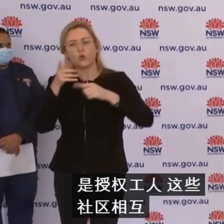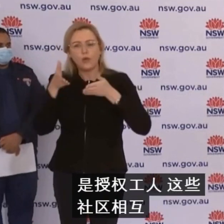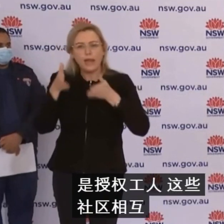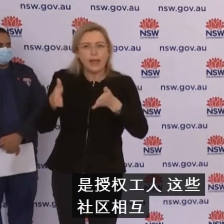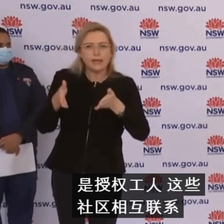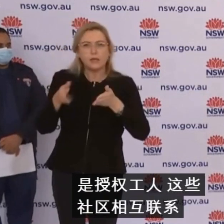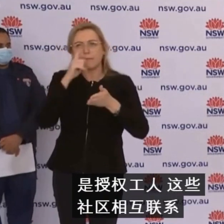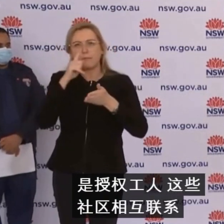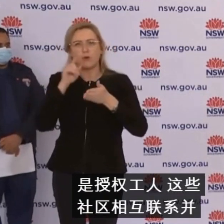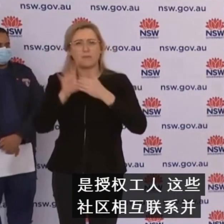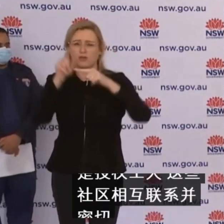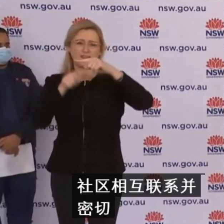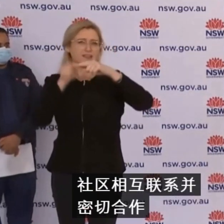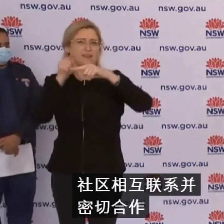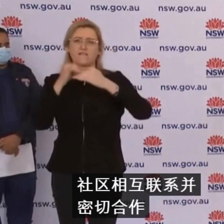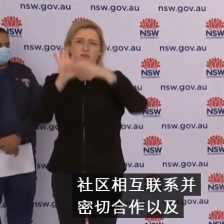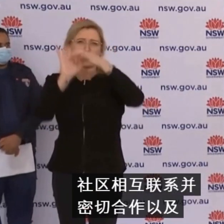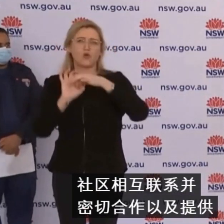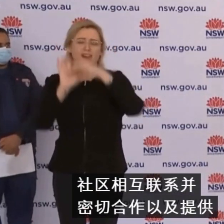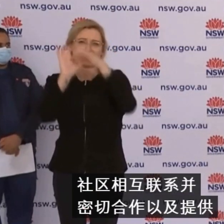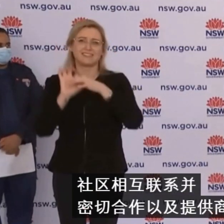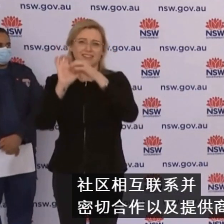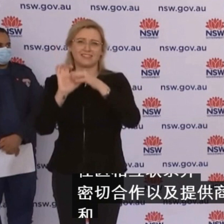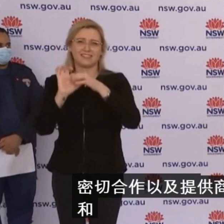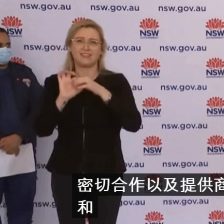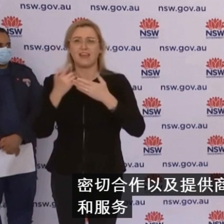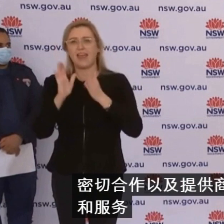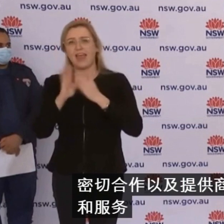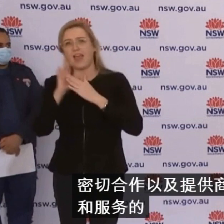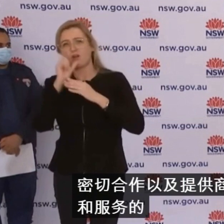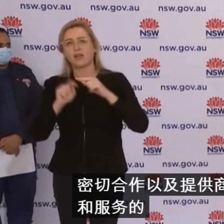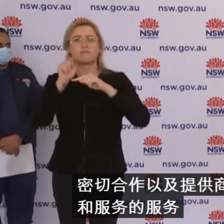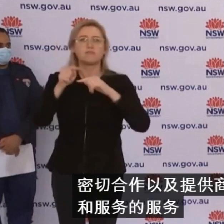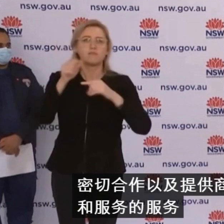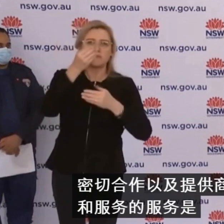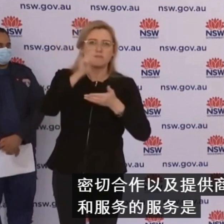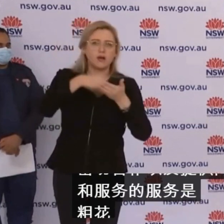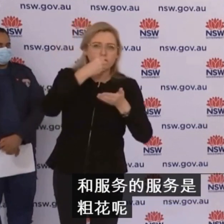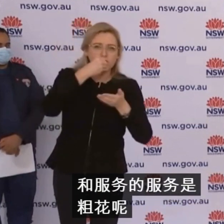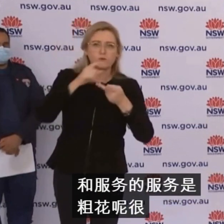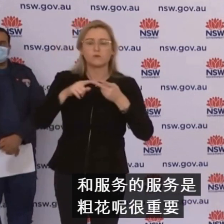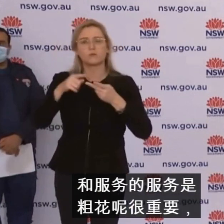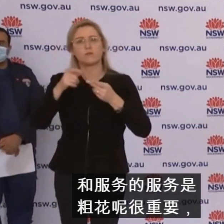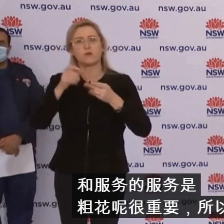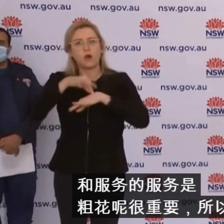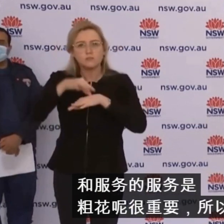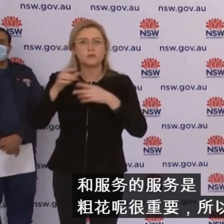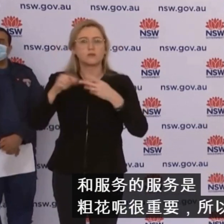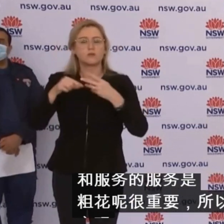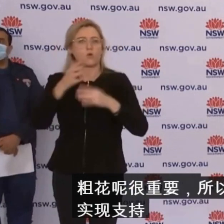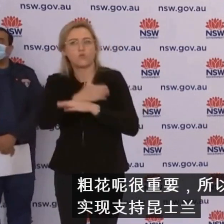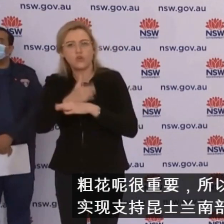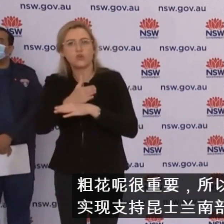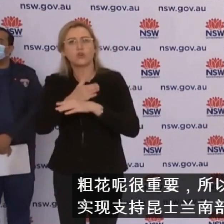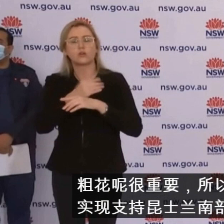communities are interconnected and work closely, and service delivery for goods and services is important in the Tweed. So again, we're working towards